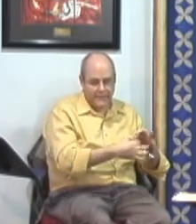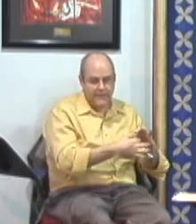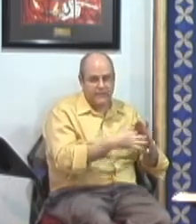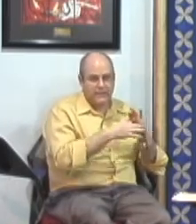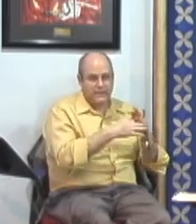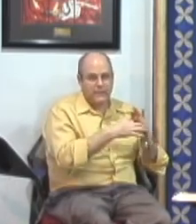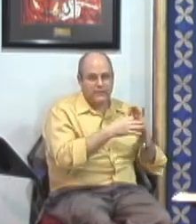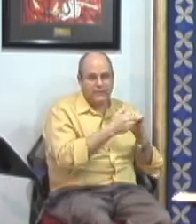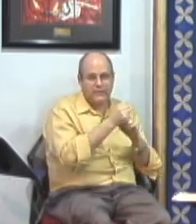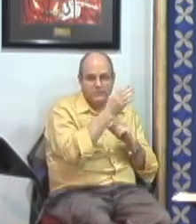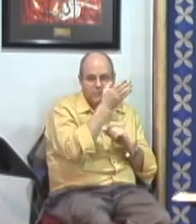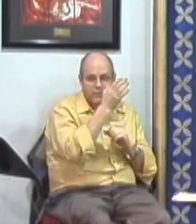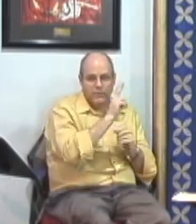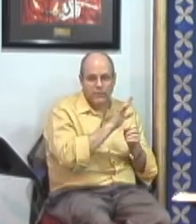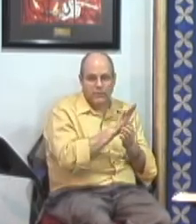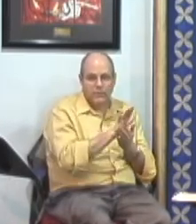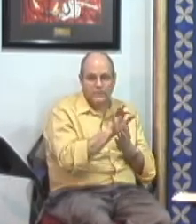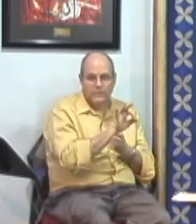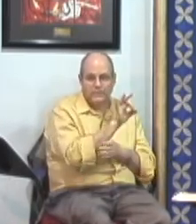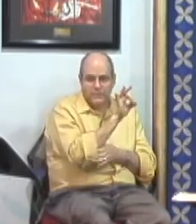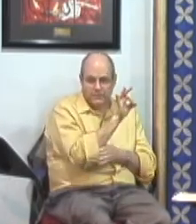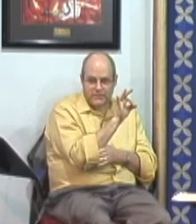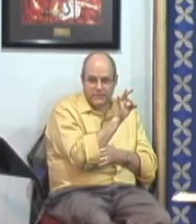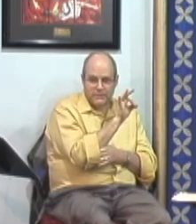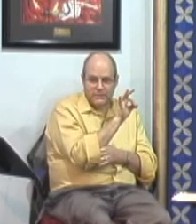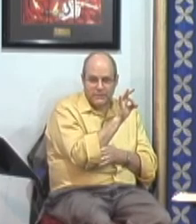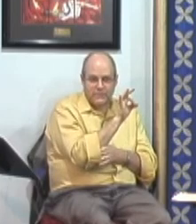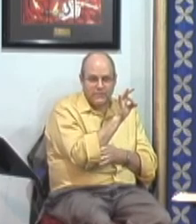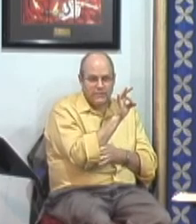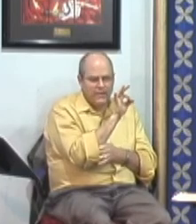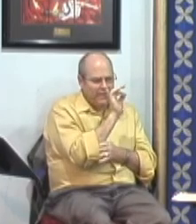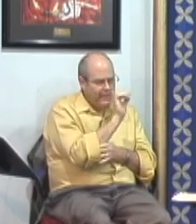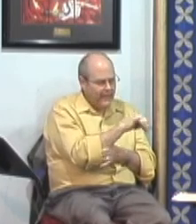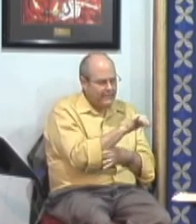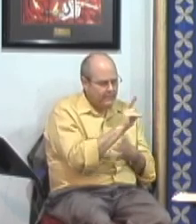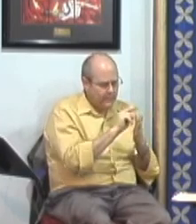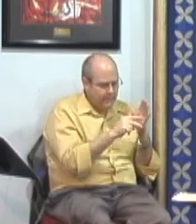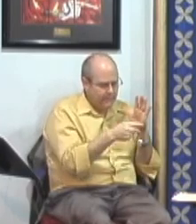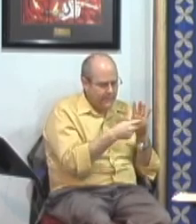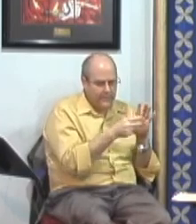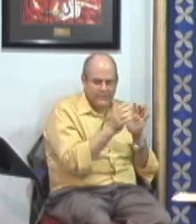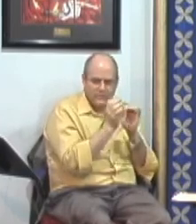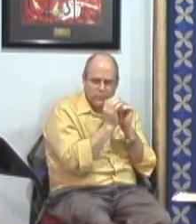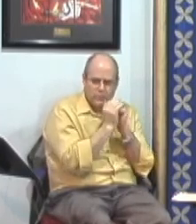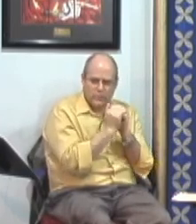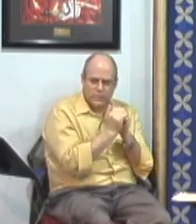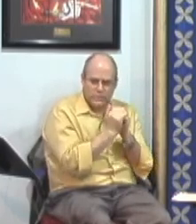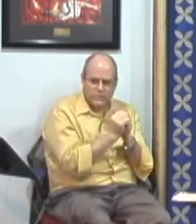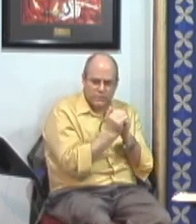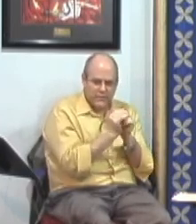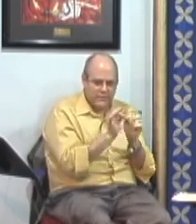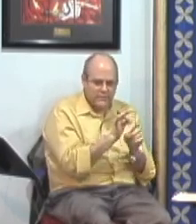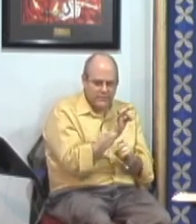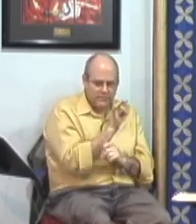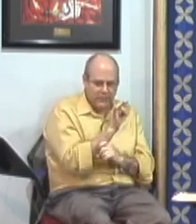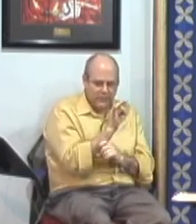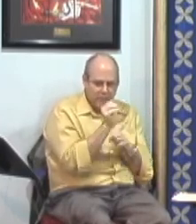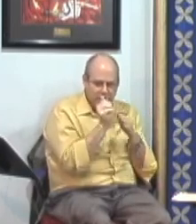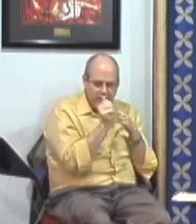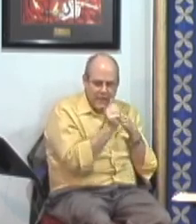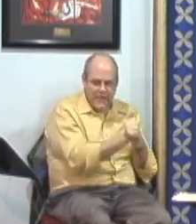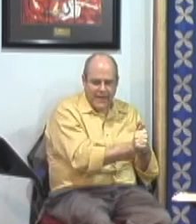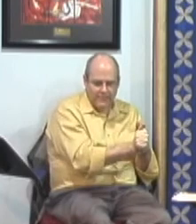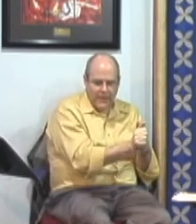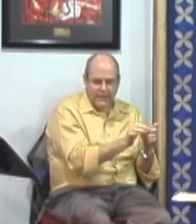connectedness with the Holy Spirit, that's what it means to worship in the spirit, or led by